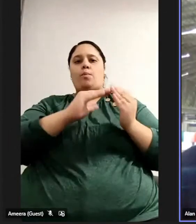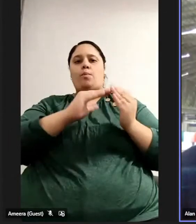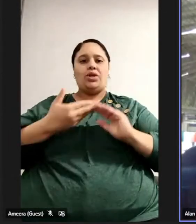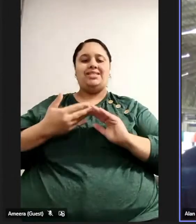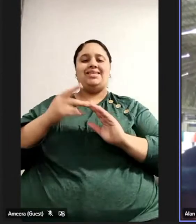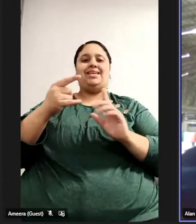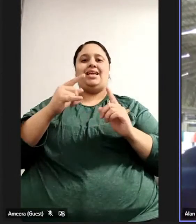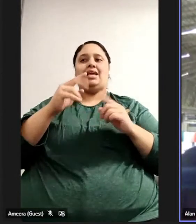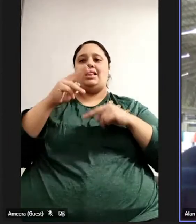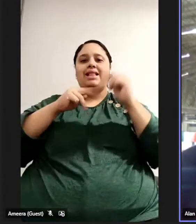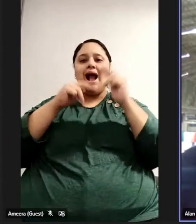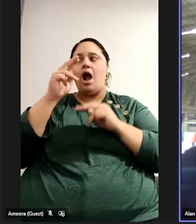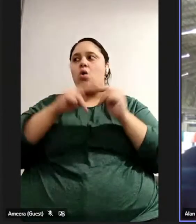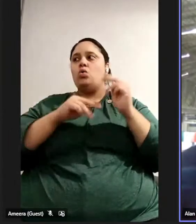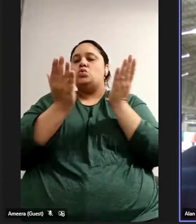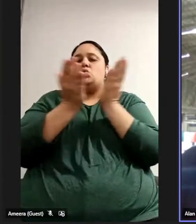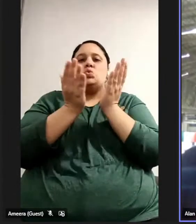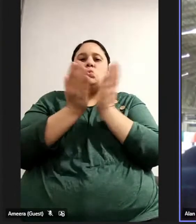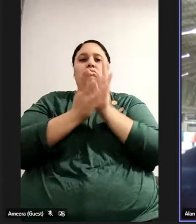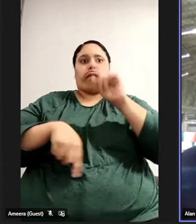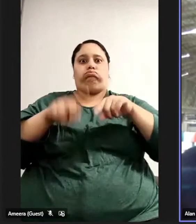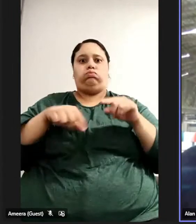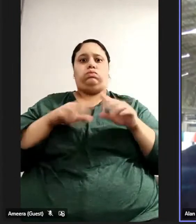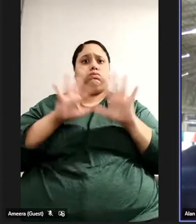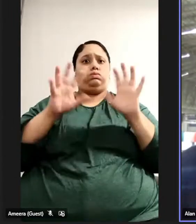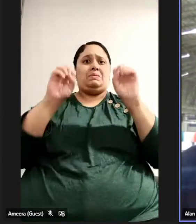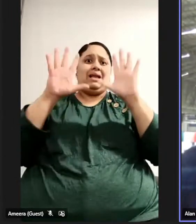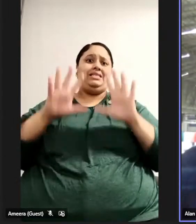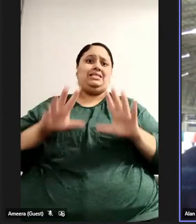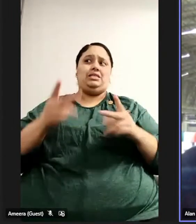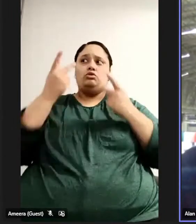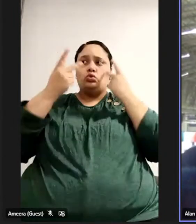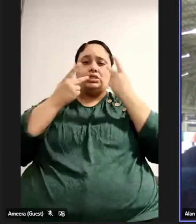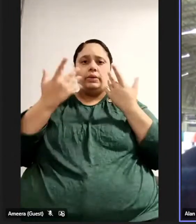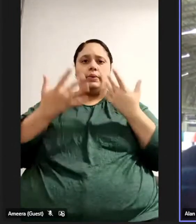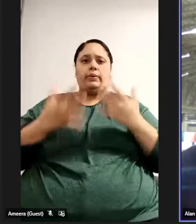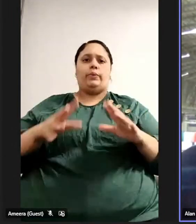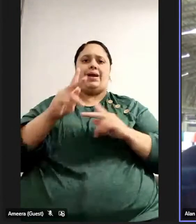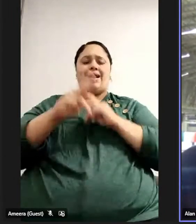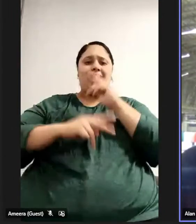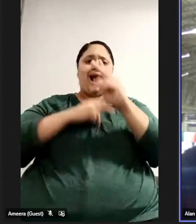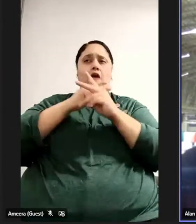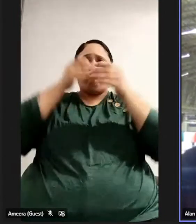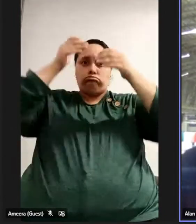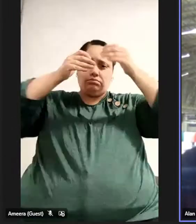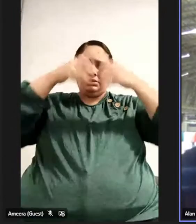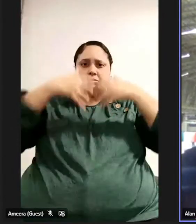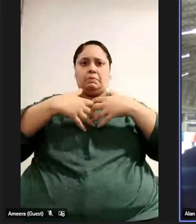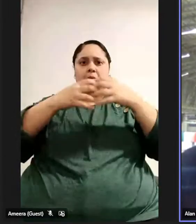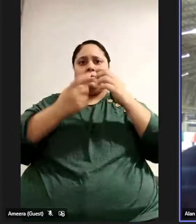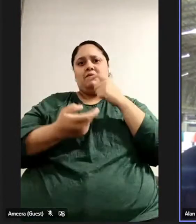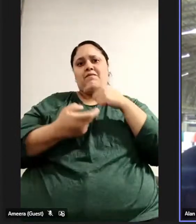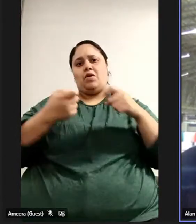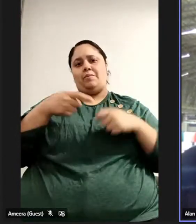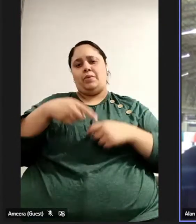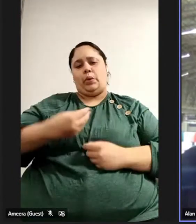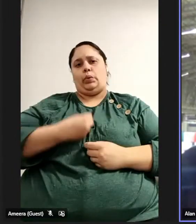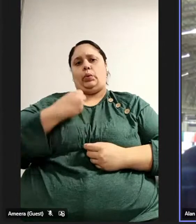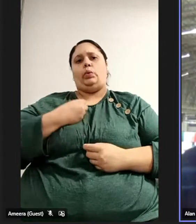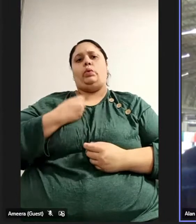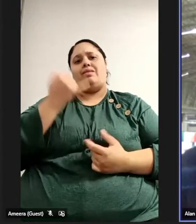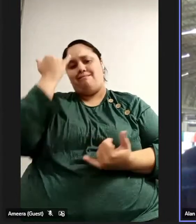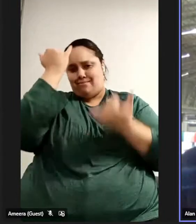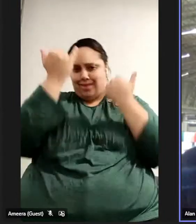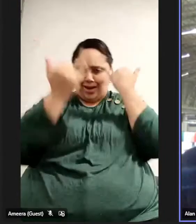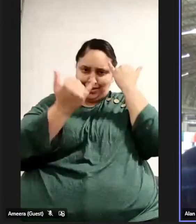schools, etc. And it really was amazing to see the kind of innovations coming up from the youth. And that for me is very